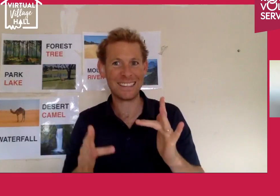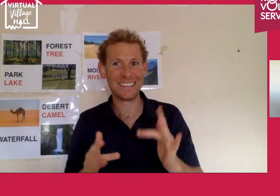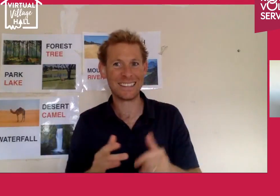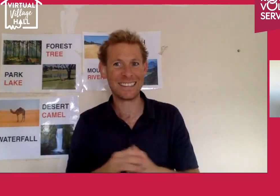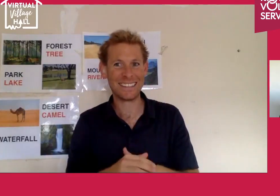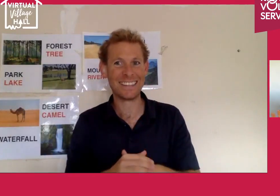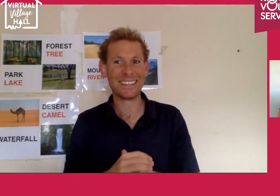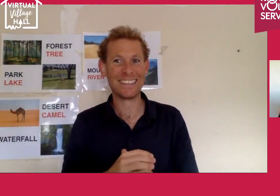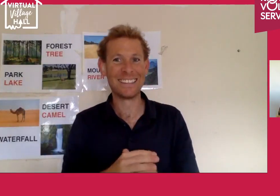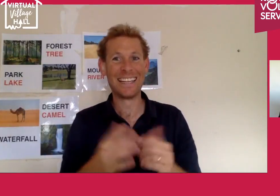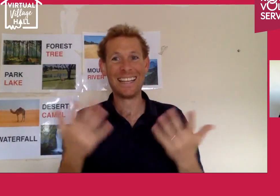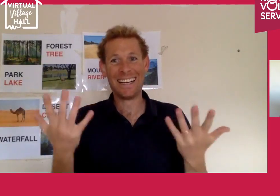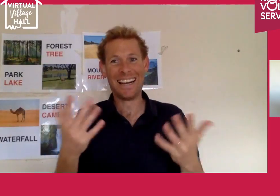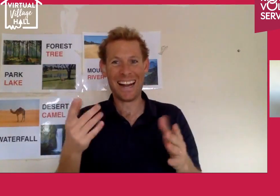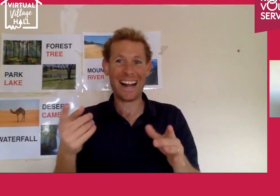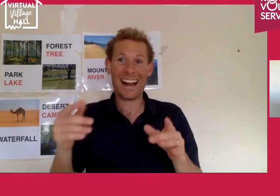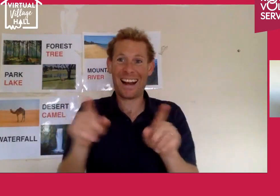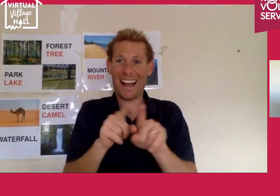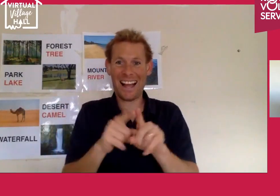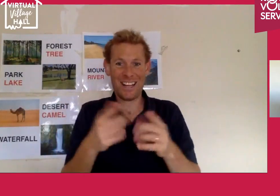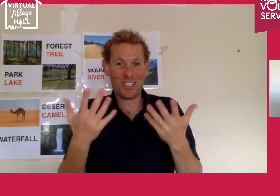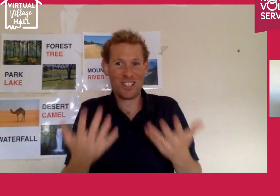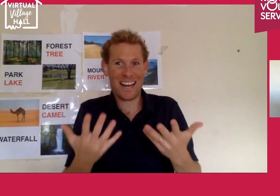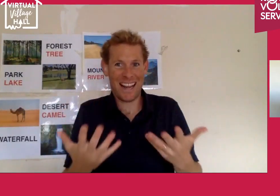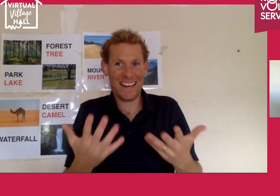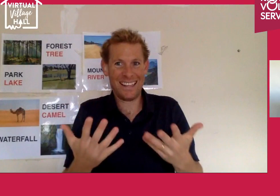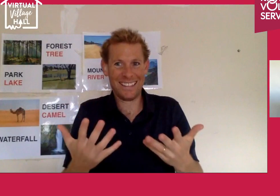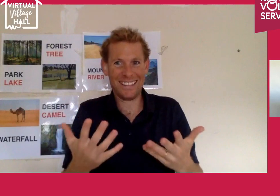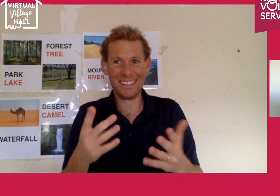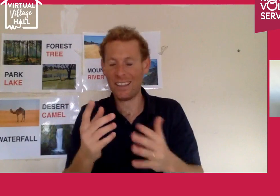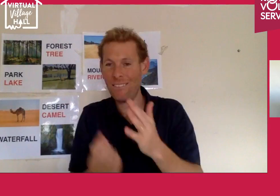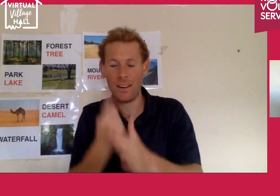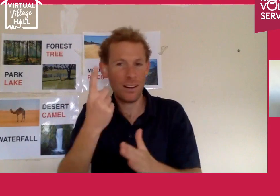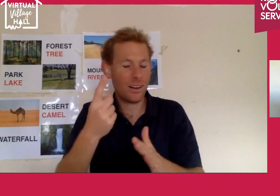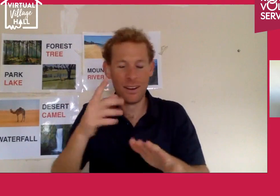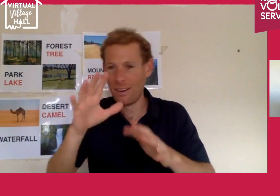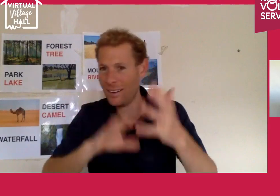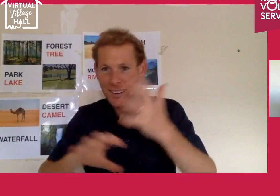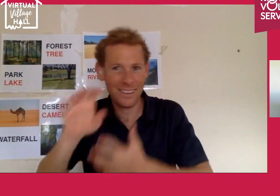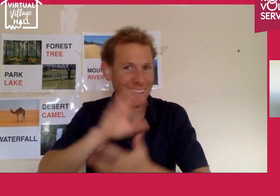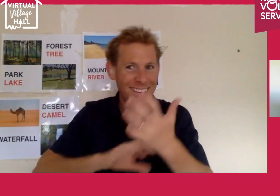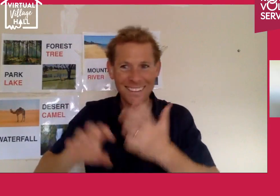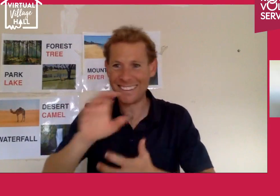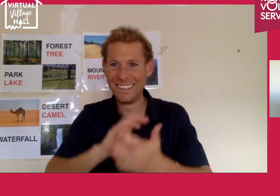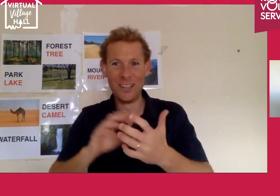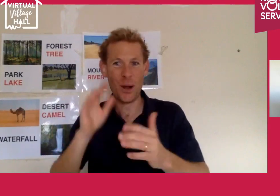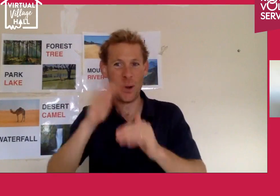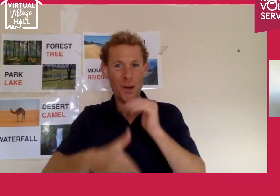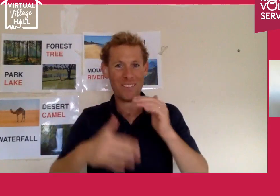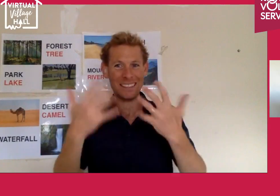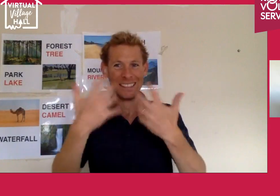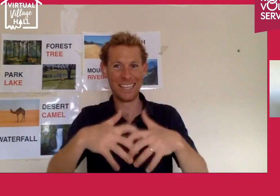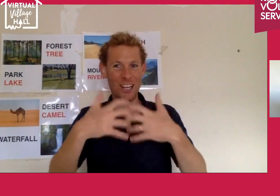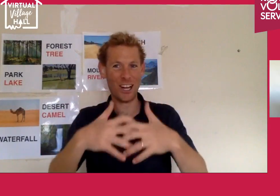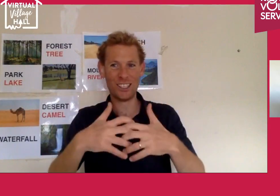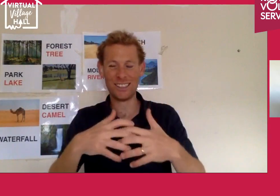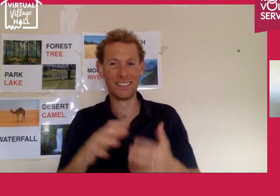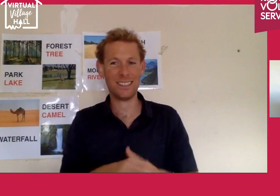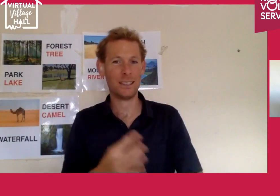have had to struggle with that technology side of things as well. Like a little bit like today, there was all sorts of different things happening behind the